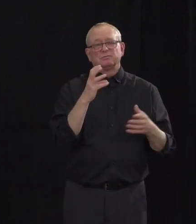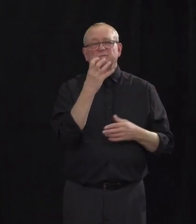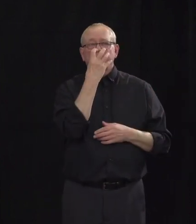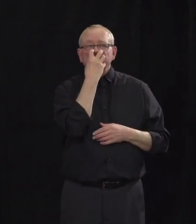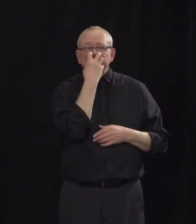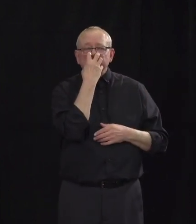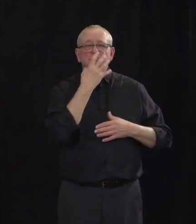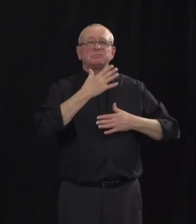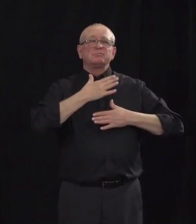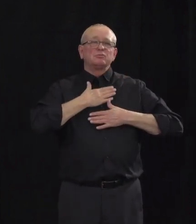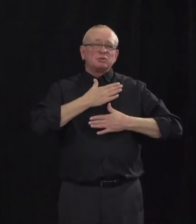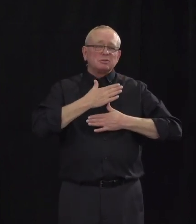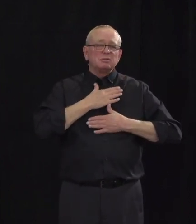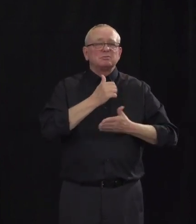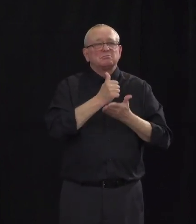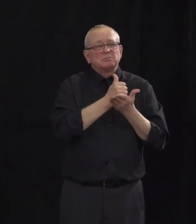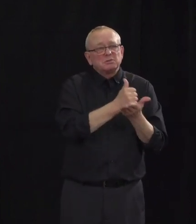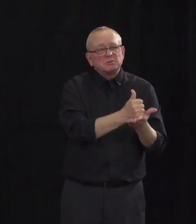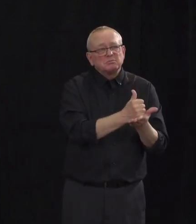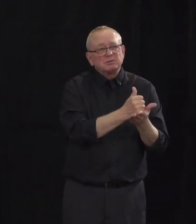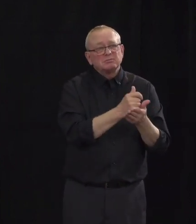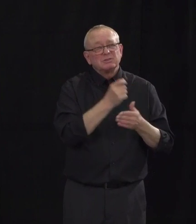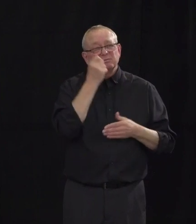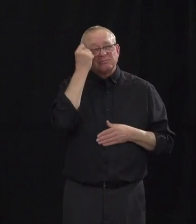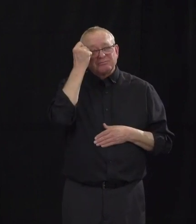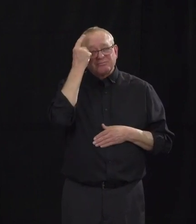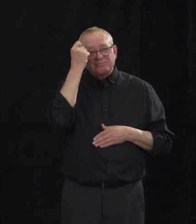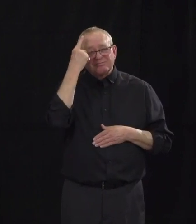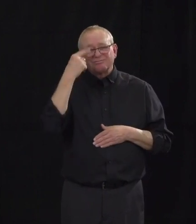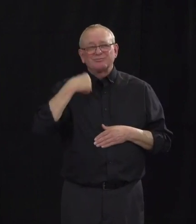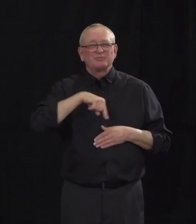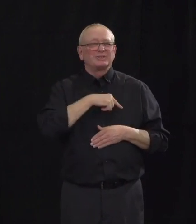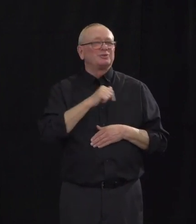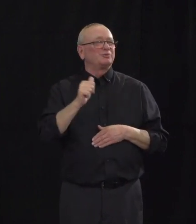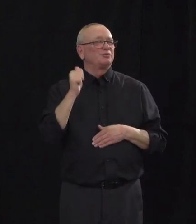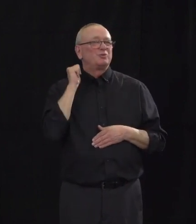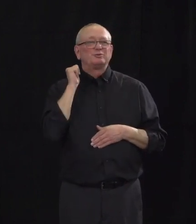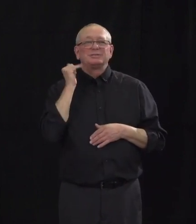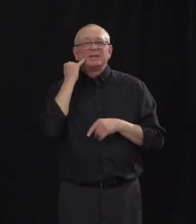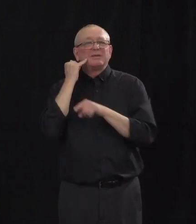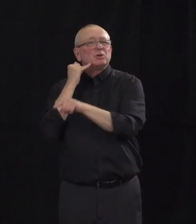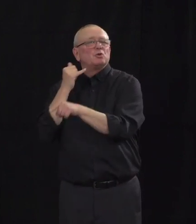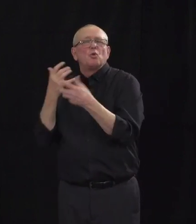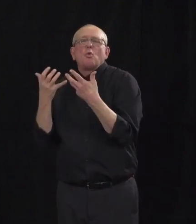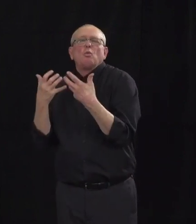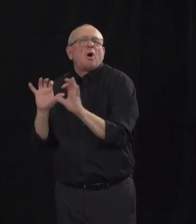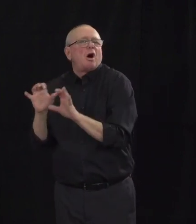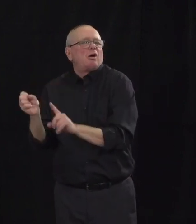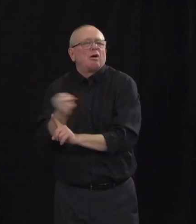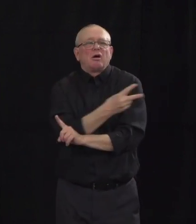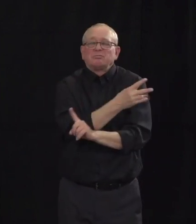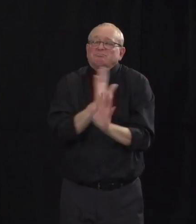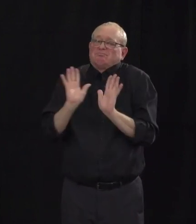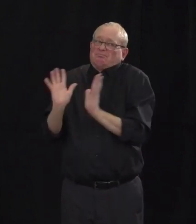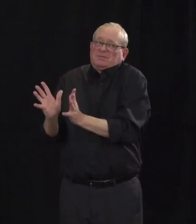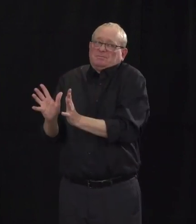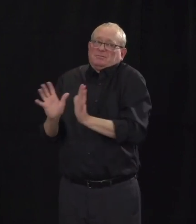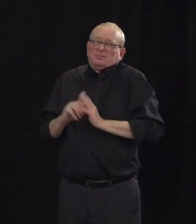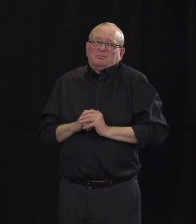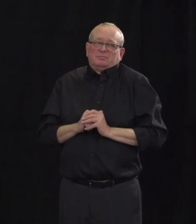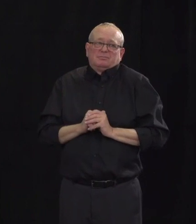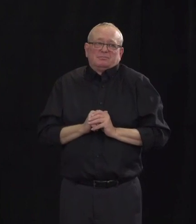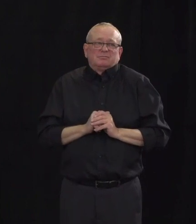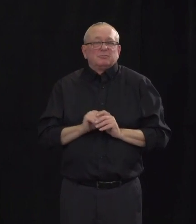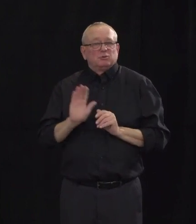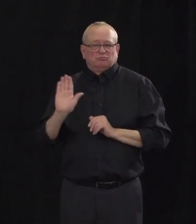condition, again, if they, in conversation with their caregivers, with their family, that measures that would